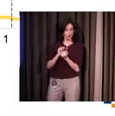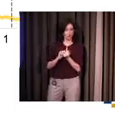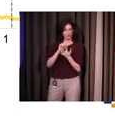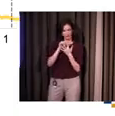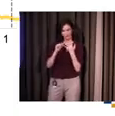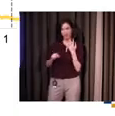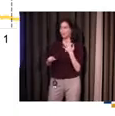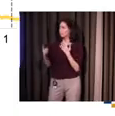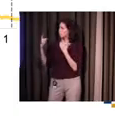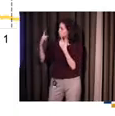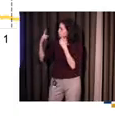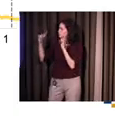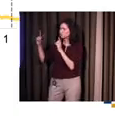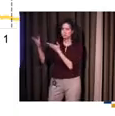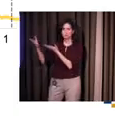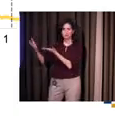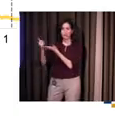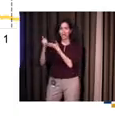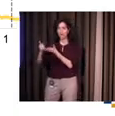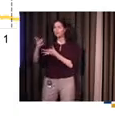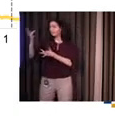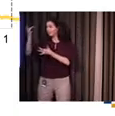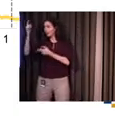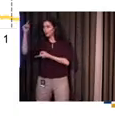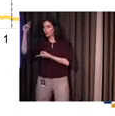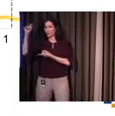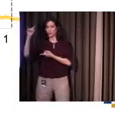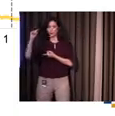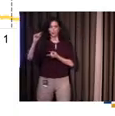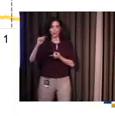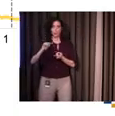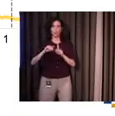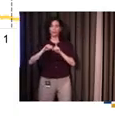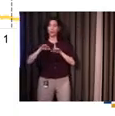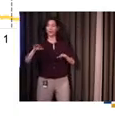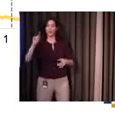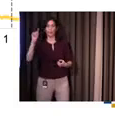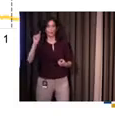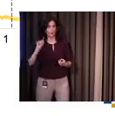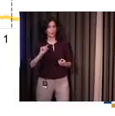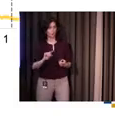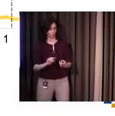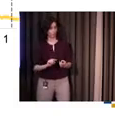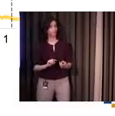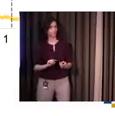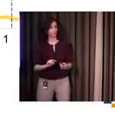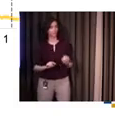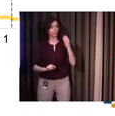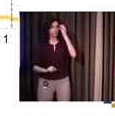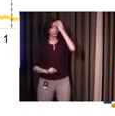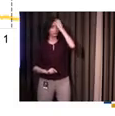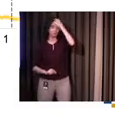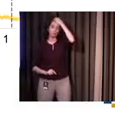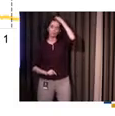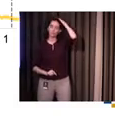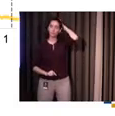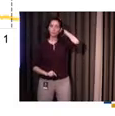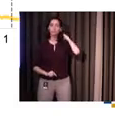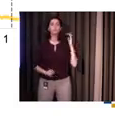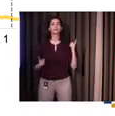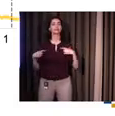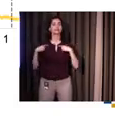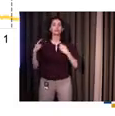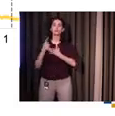effective in bending our curves and reducing the spread going down. What we've learned over the past